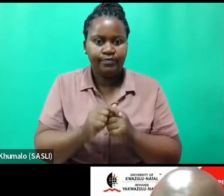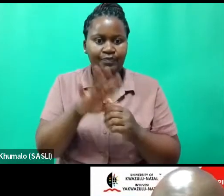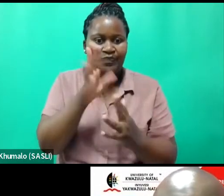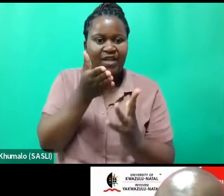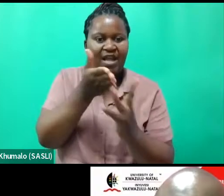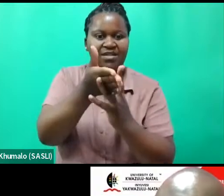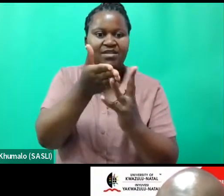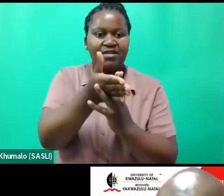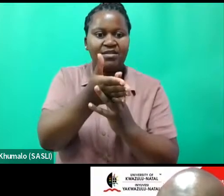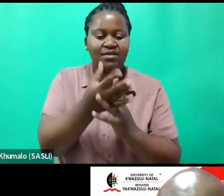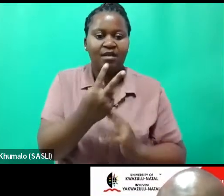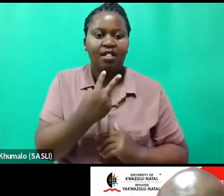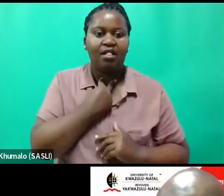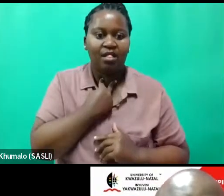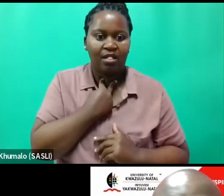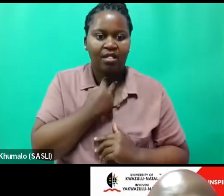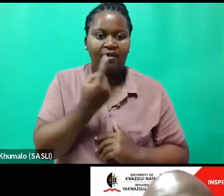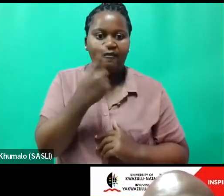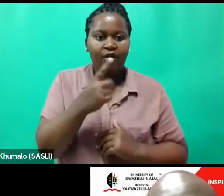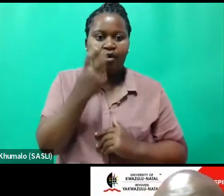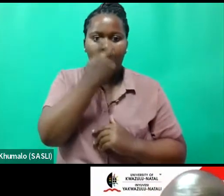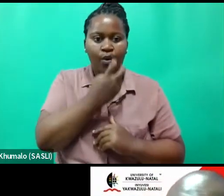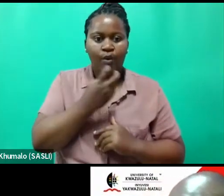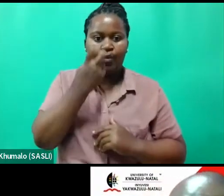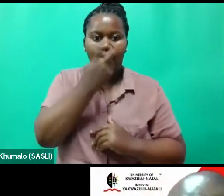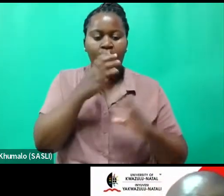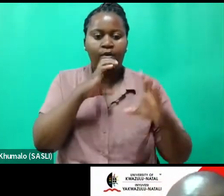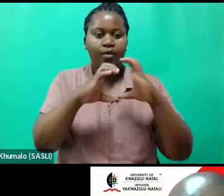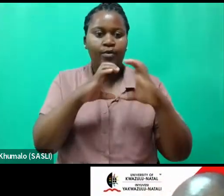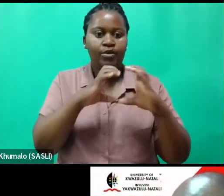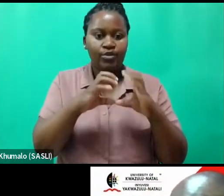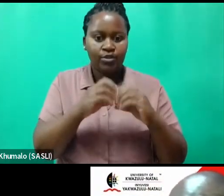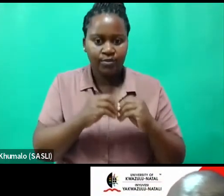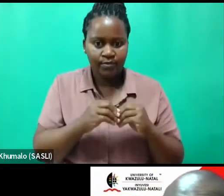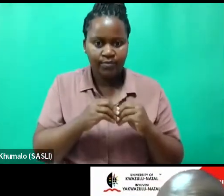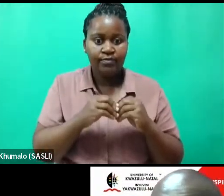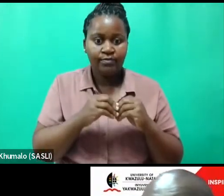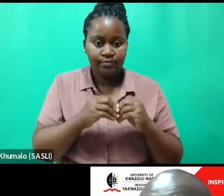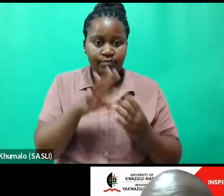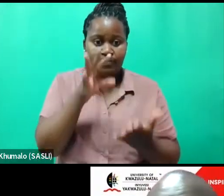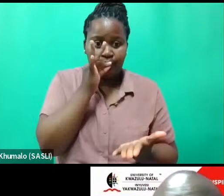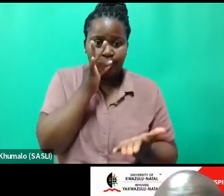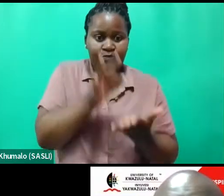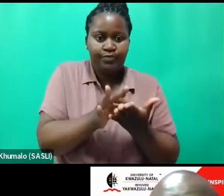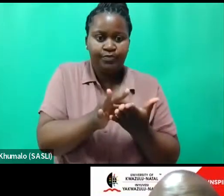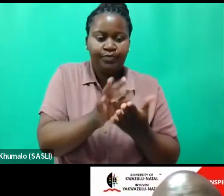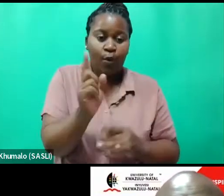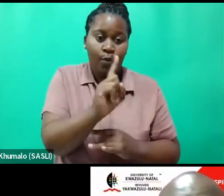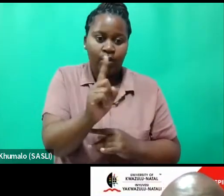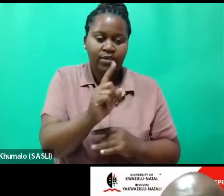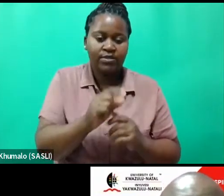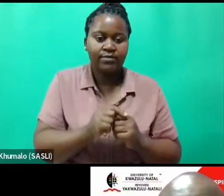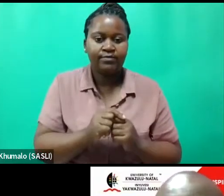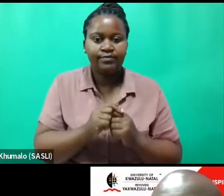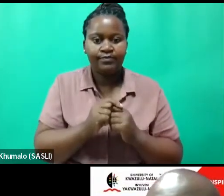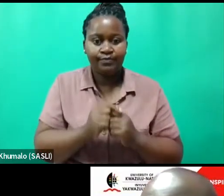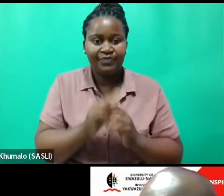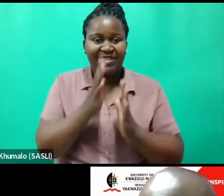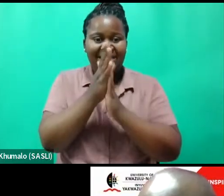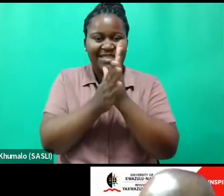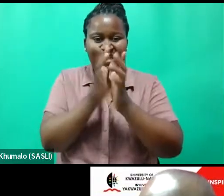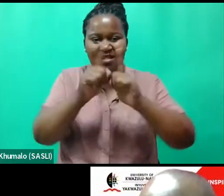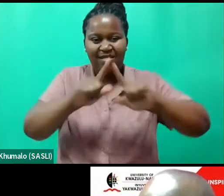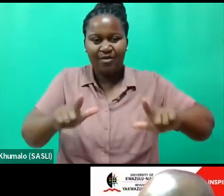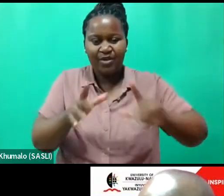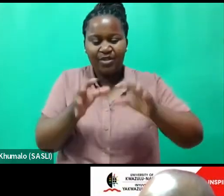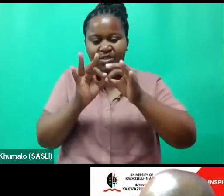of oral communication. So it is recommended that there should be sign language